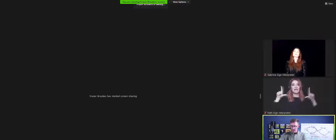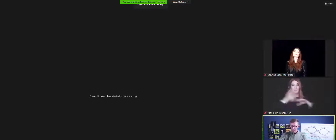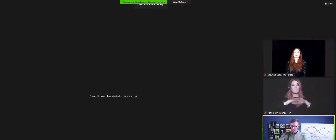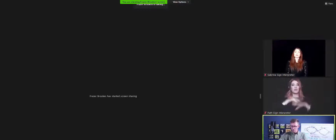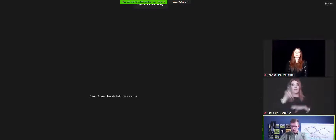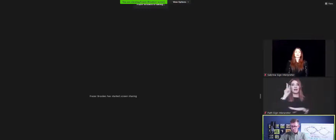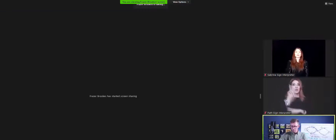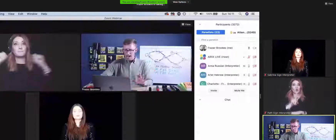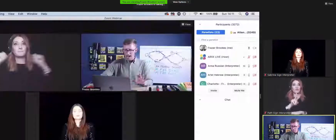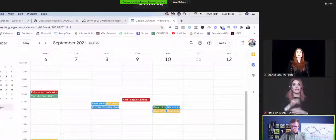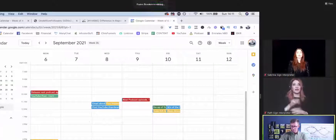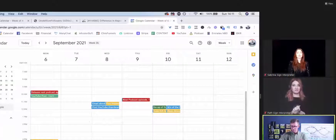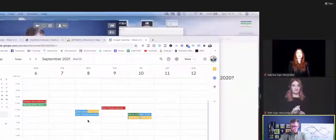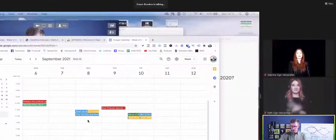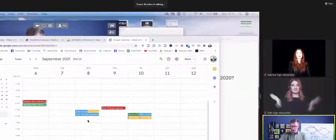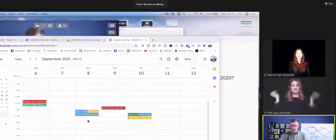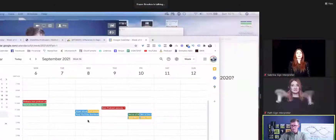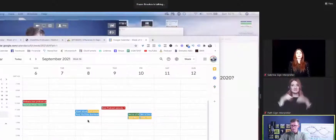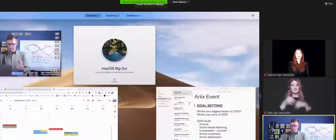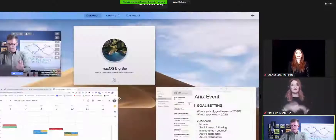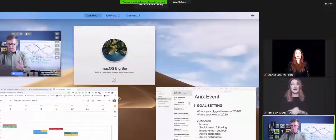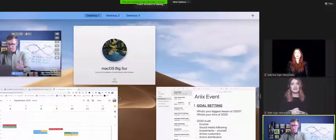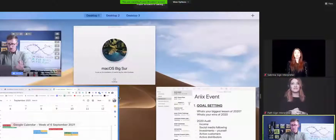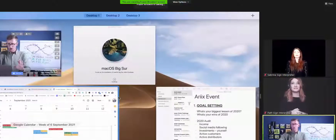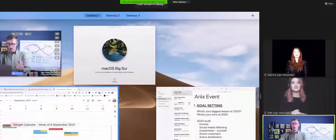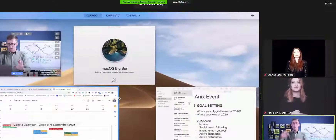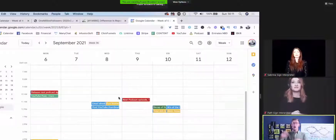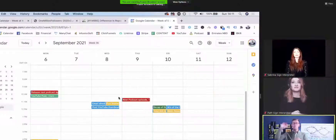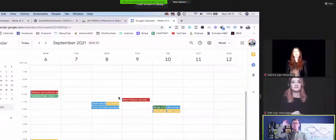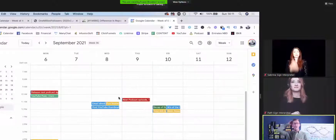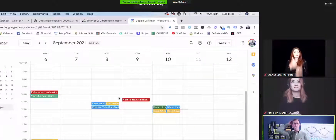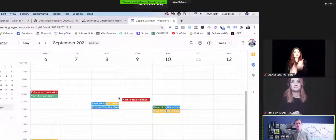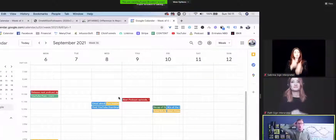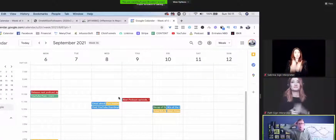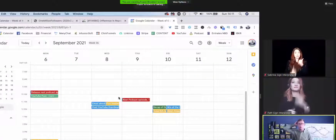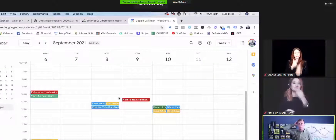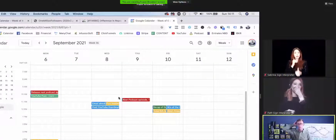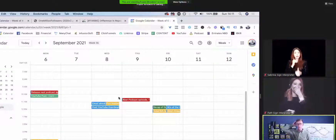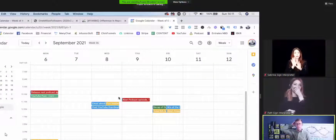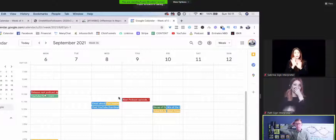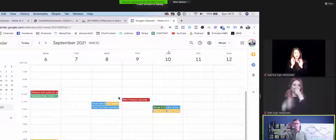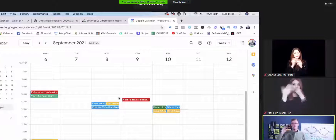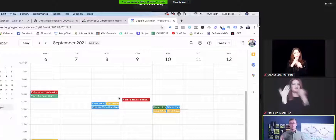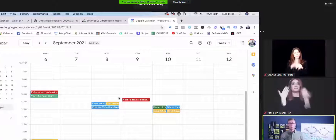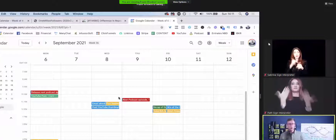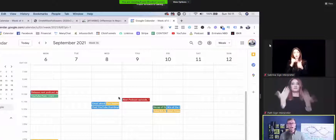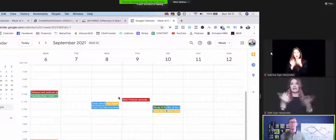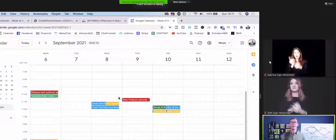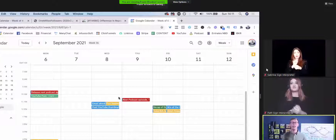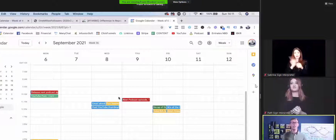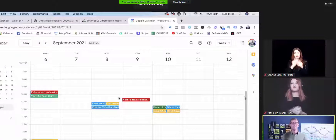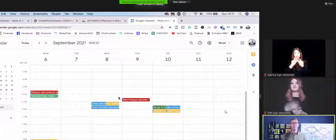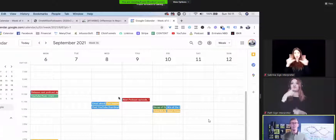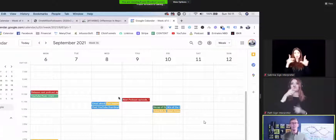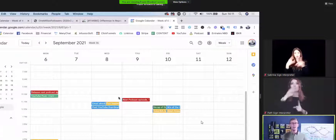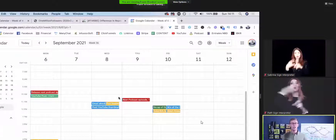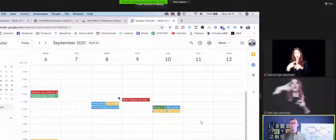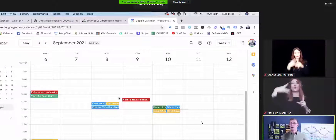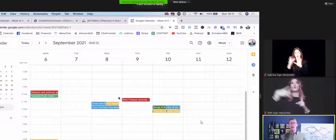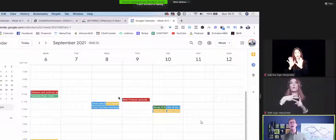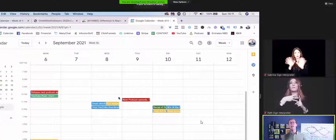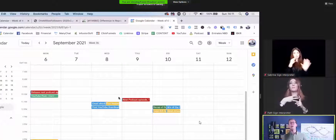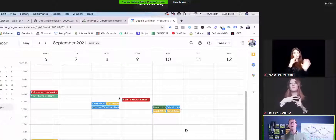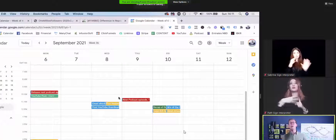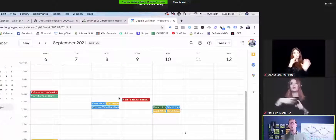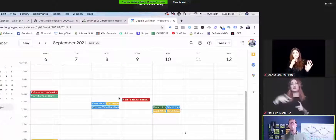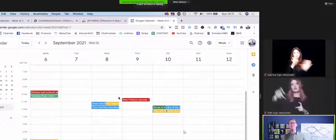we're going to go for it. All right, there we go. The website is called Google Calendar. You might have